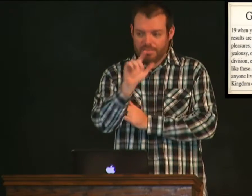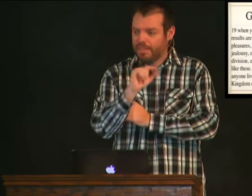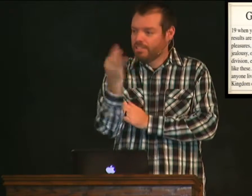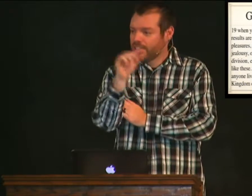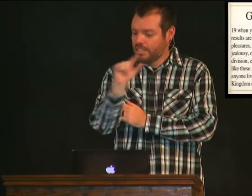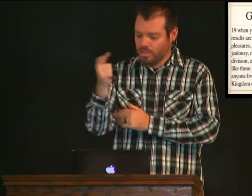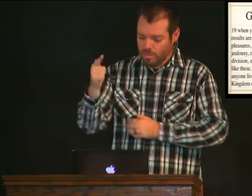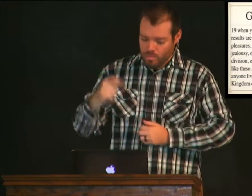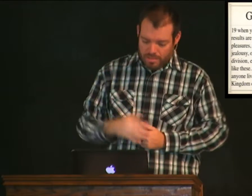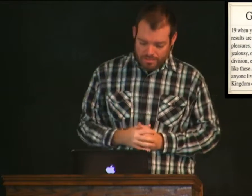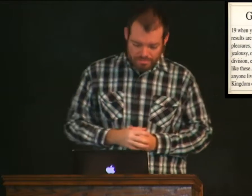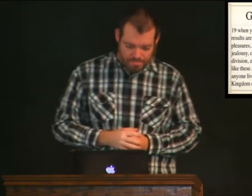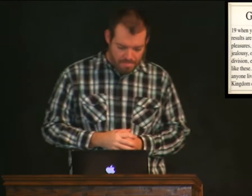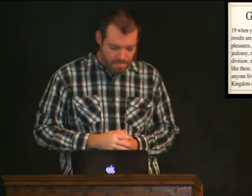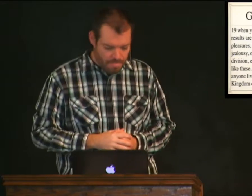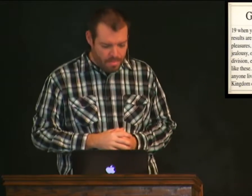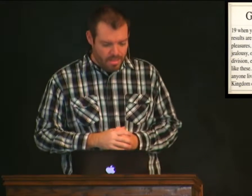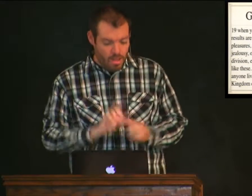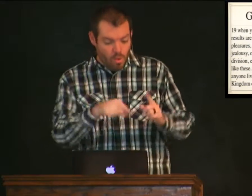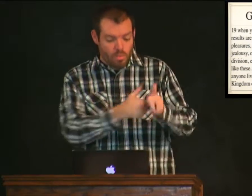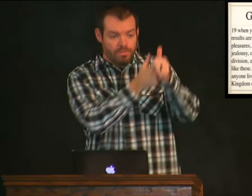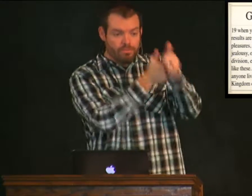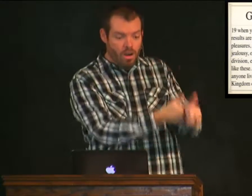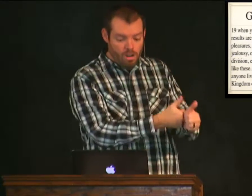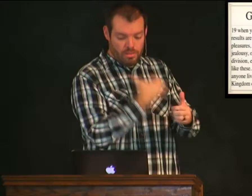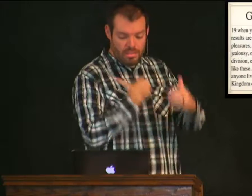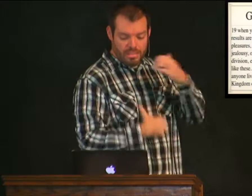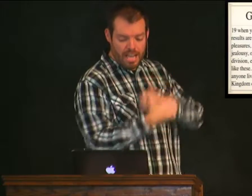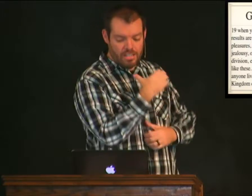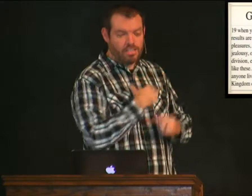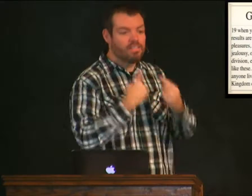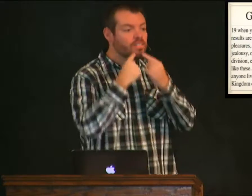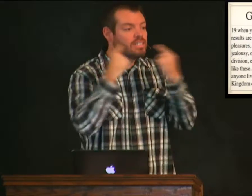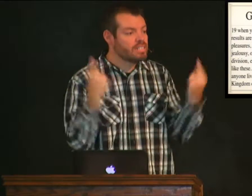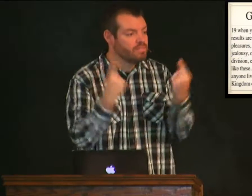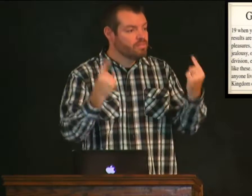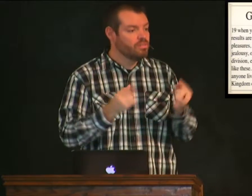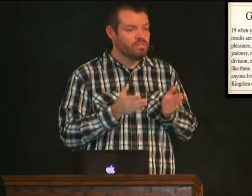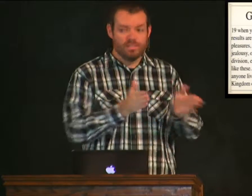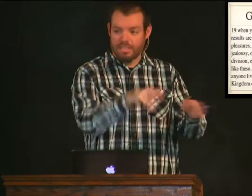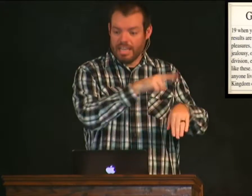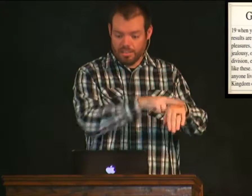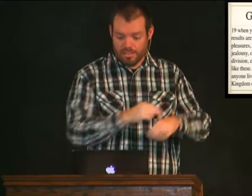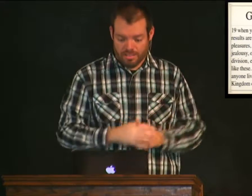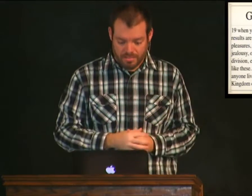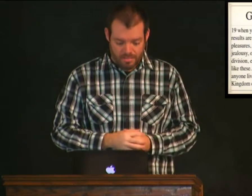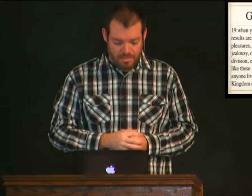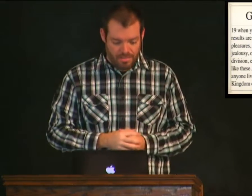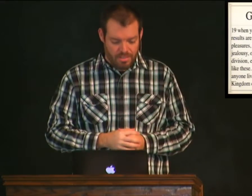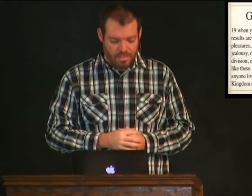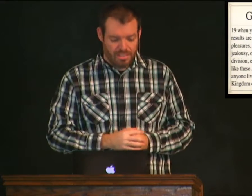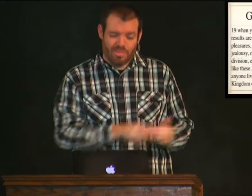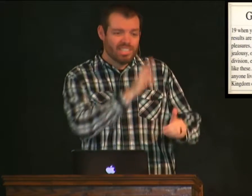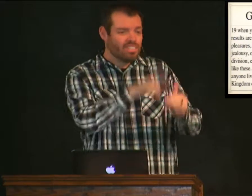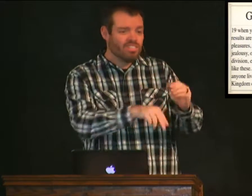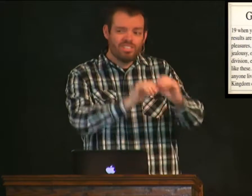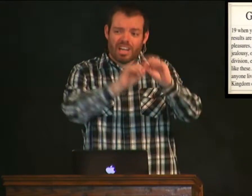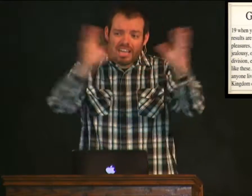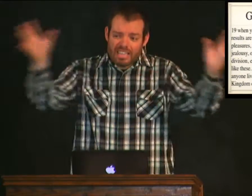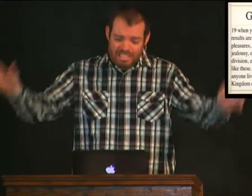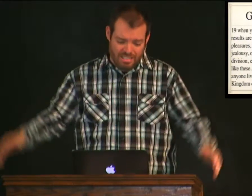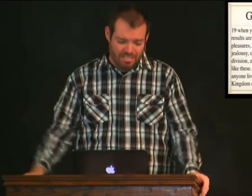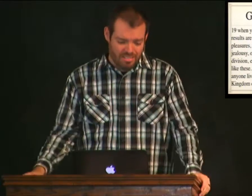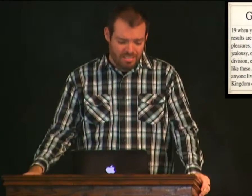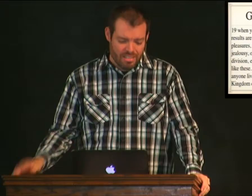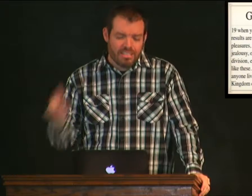Galatians chapter 5, verse 9 and 21. When you follow the desires of your sinful nature, the results